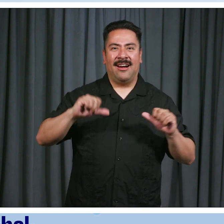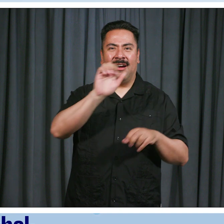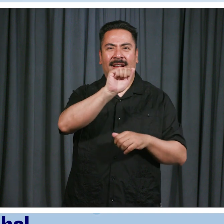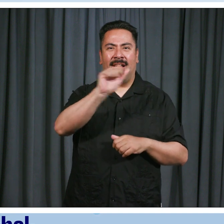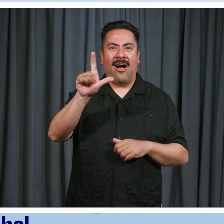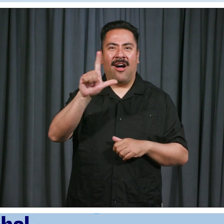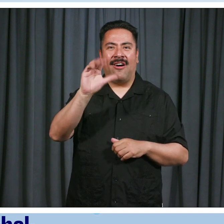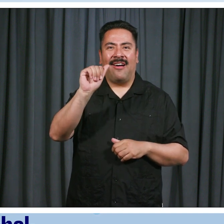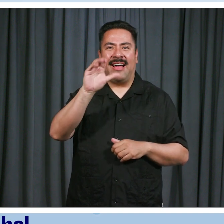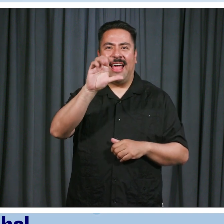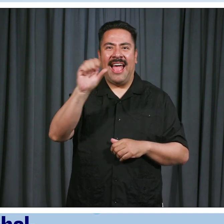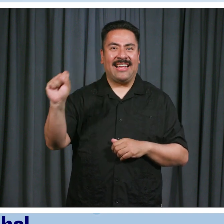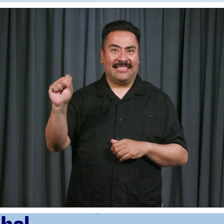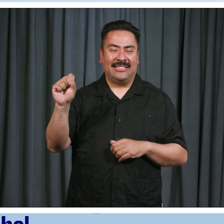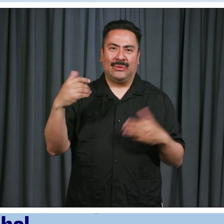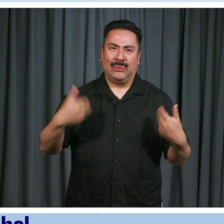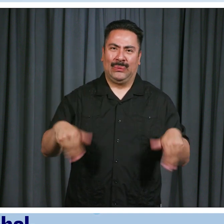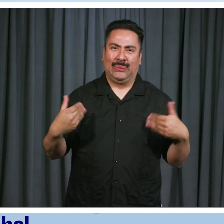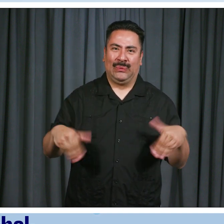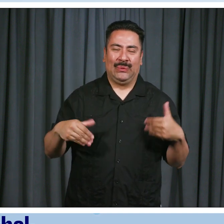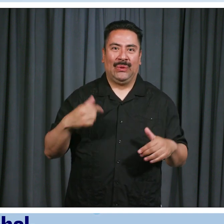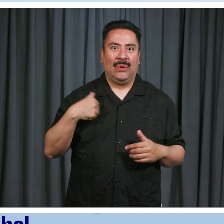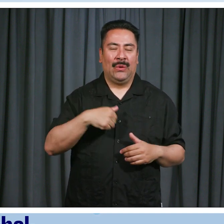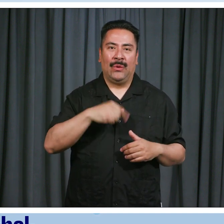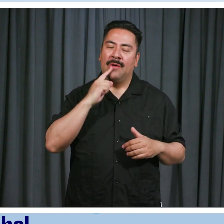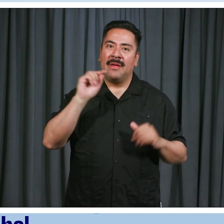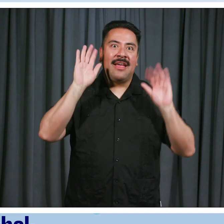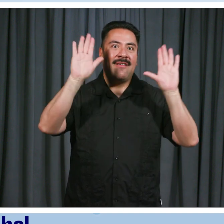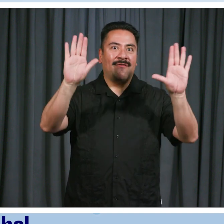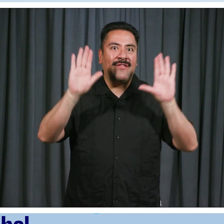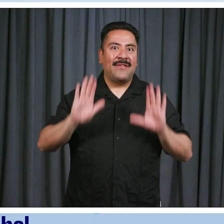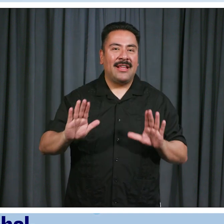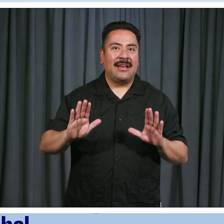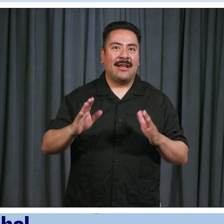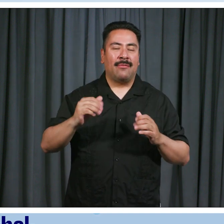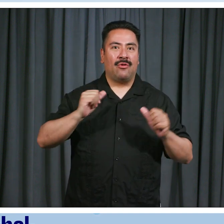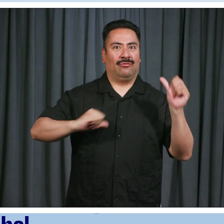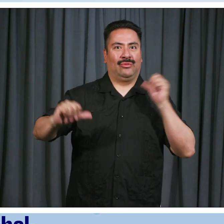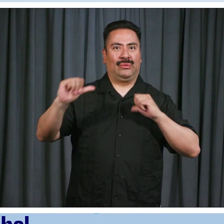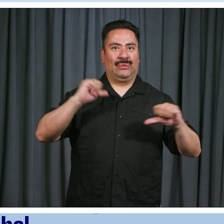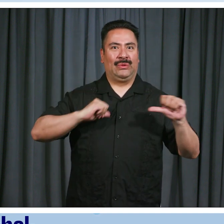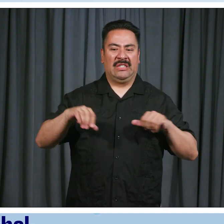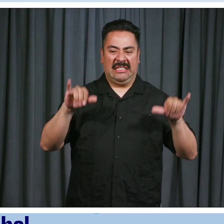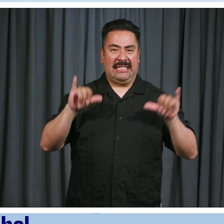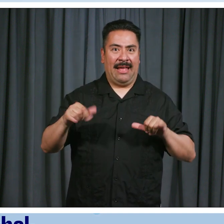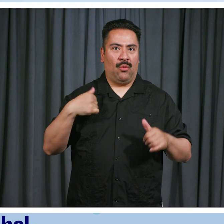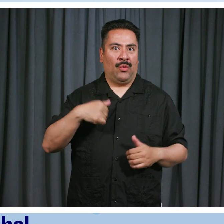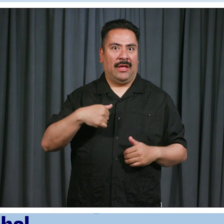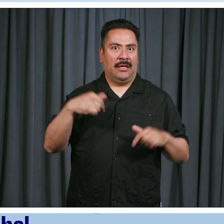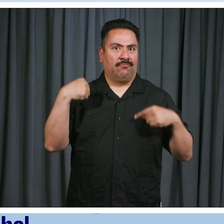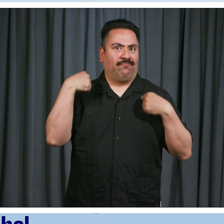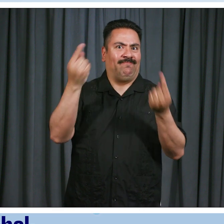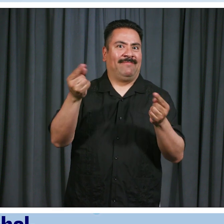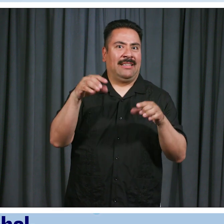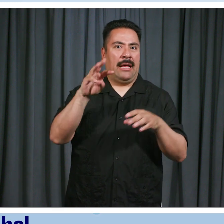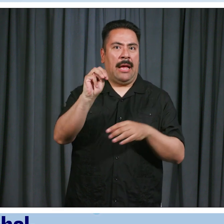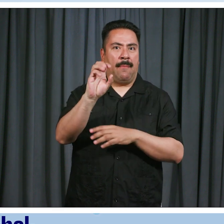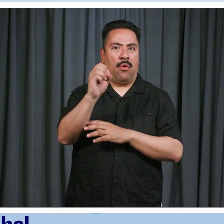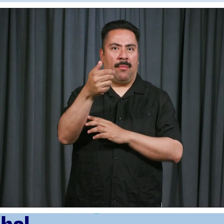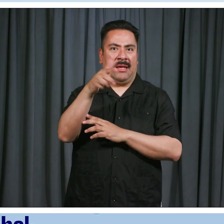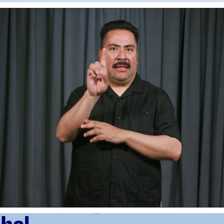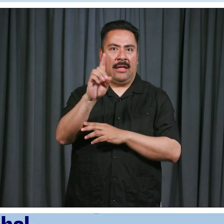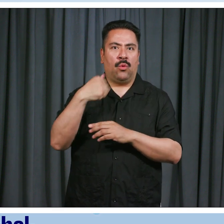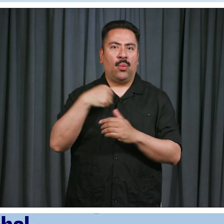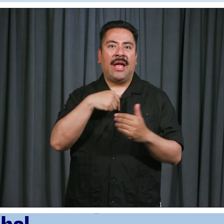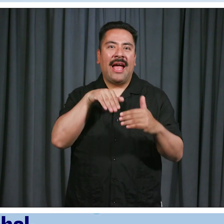Access podcast, and it's going to be a phenomenal program. Just like we always do in MOPD, we have